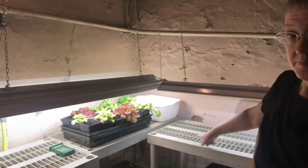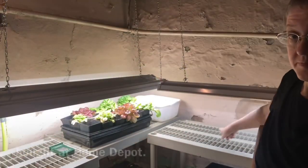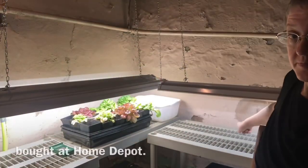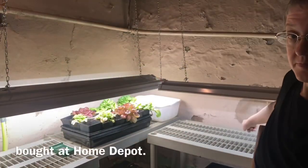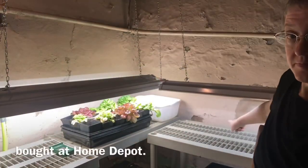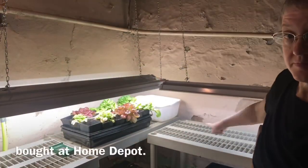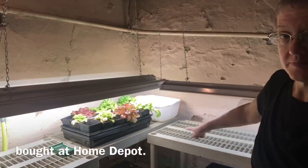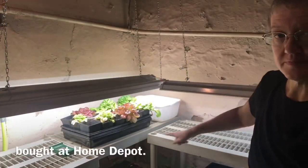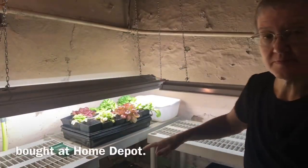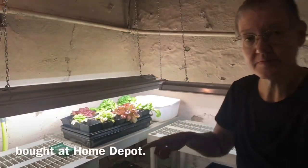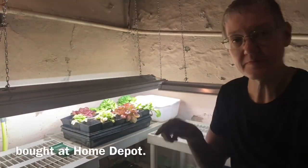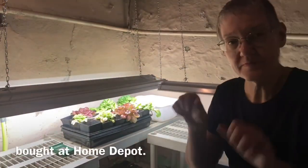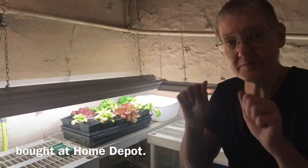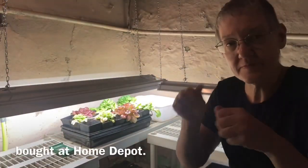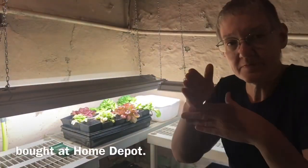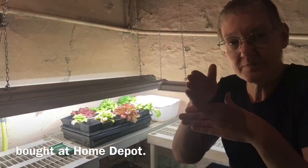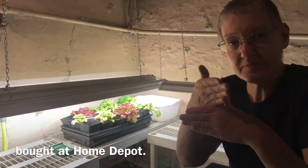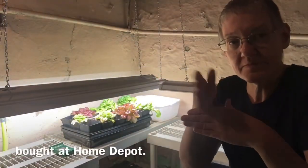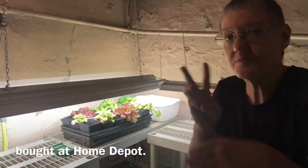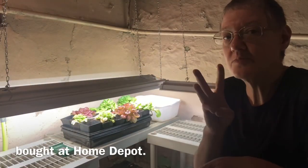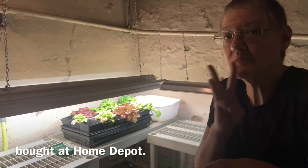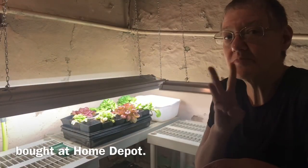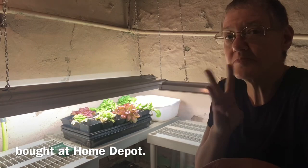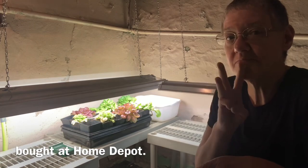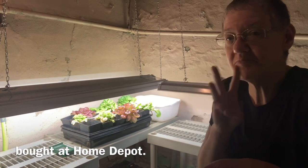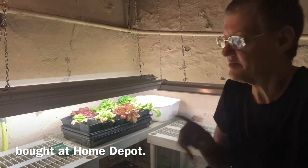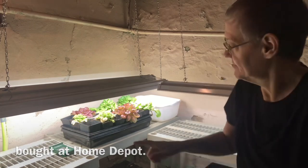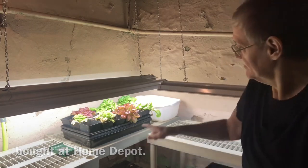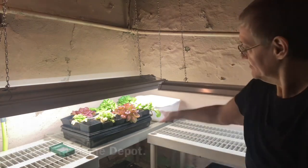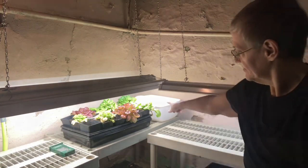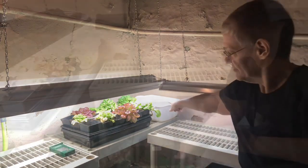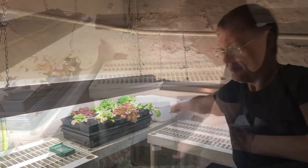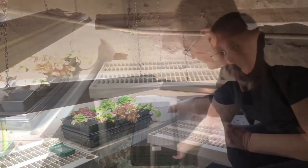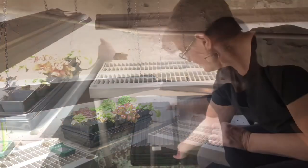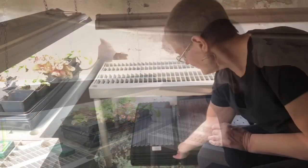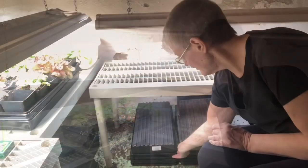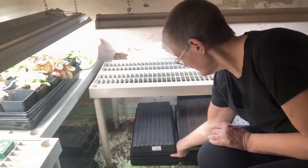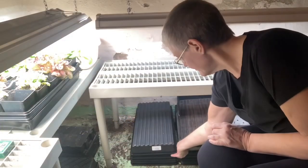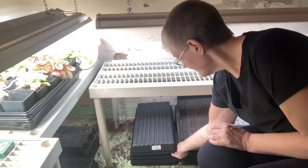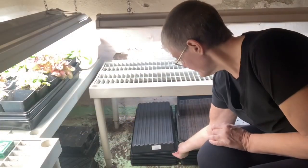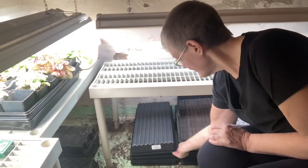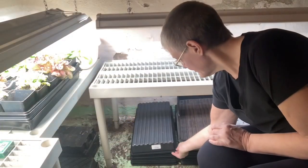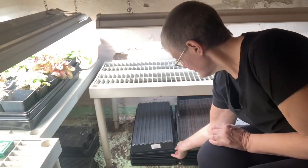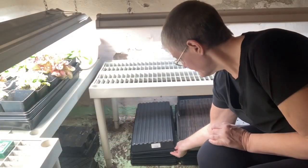We're going to put them over here so they can share the same water reserve as this lettuce.